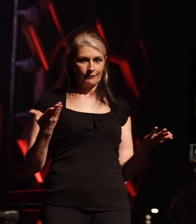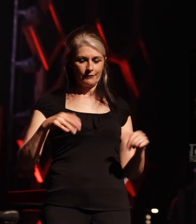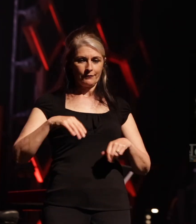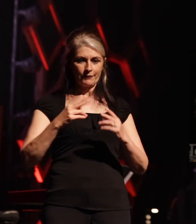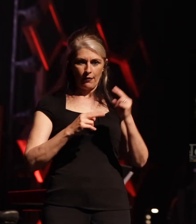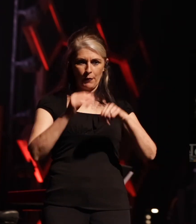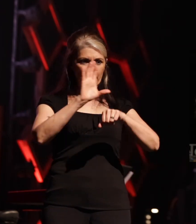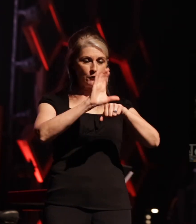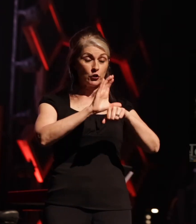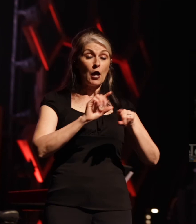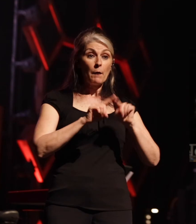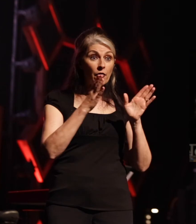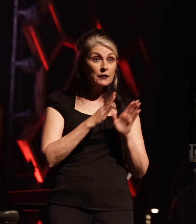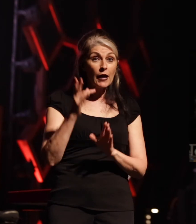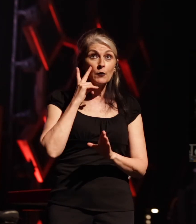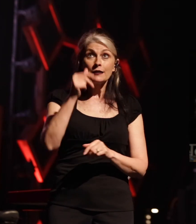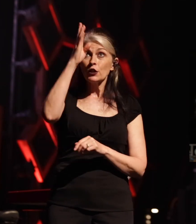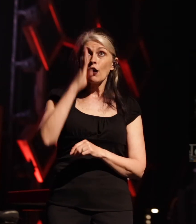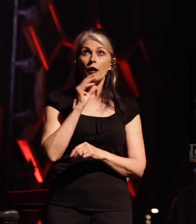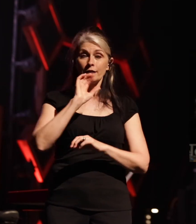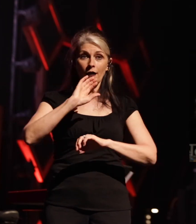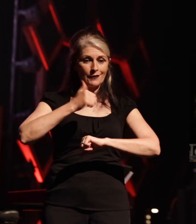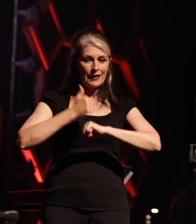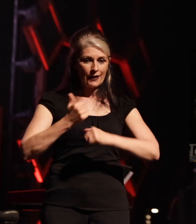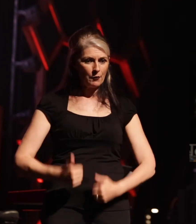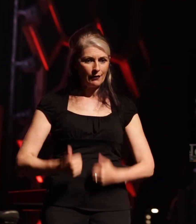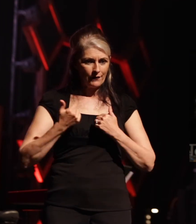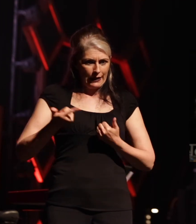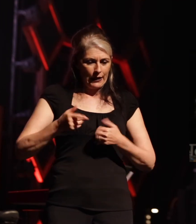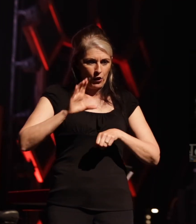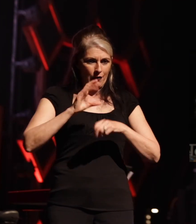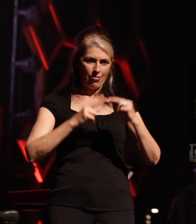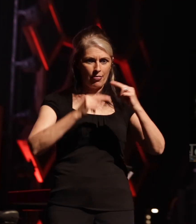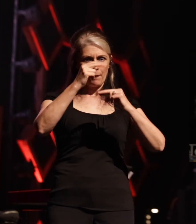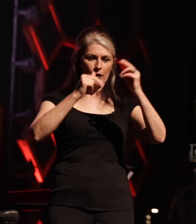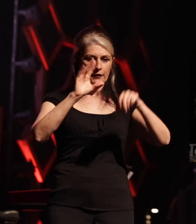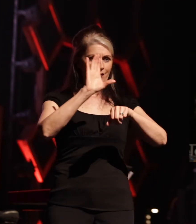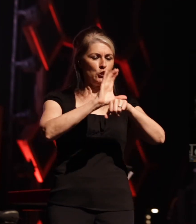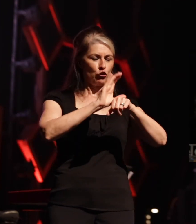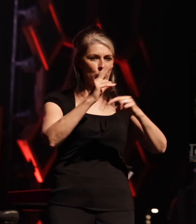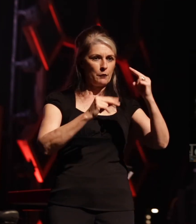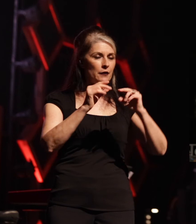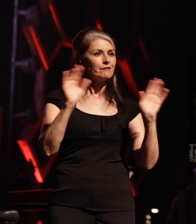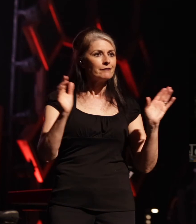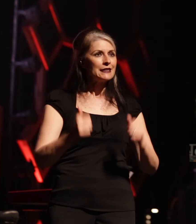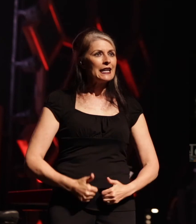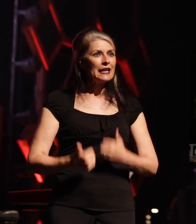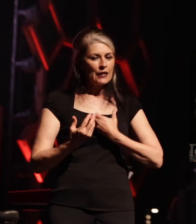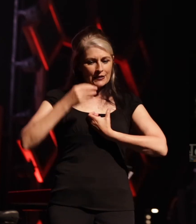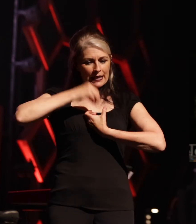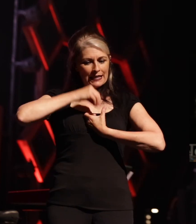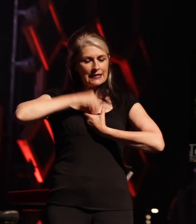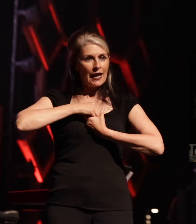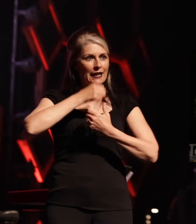up residence at the church, as in the building. He takes up residence in each and every single one of us. He